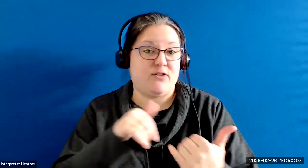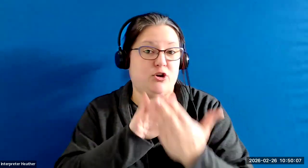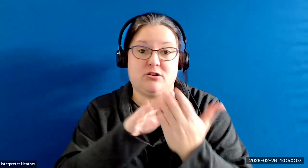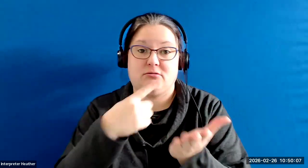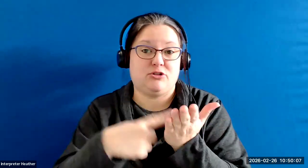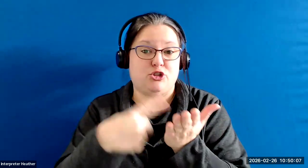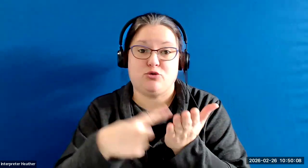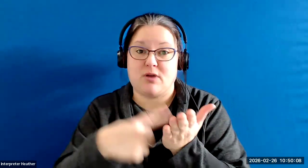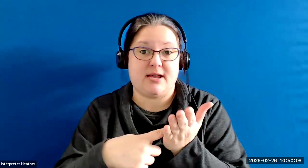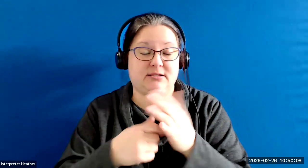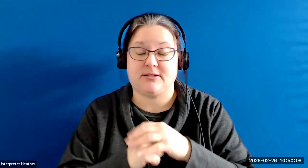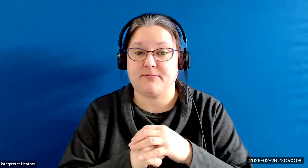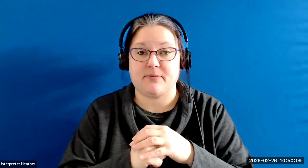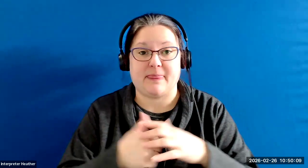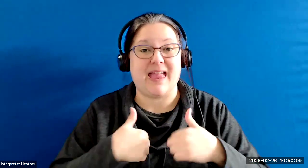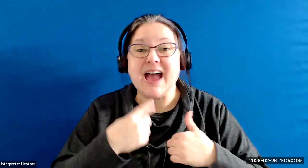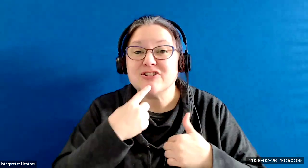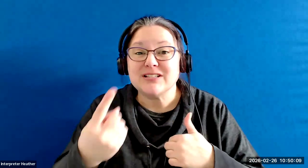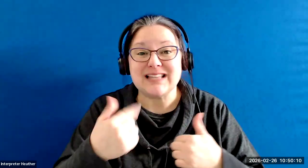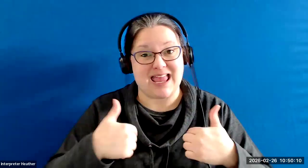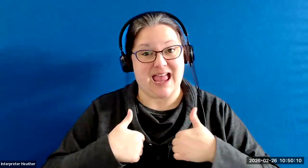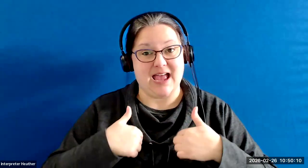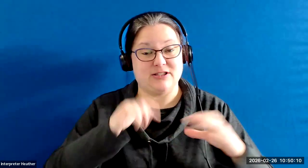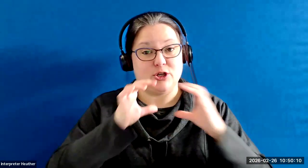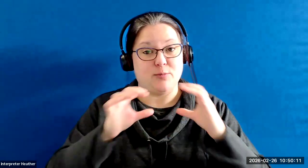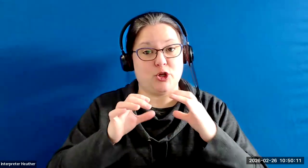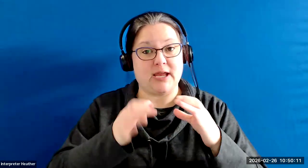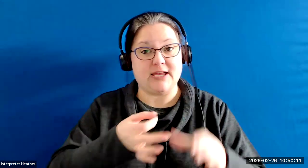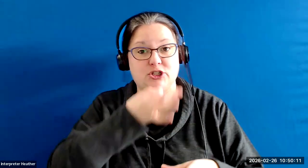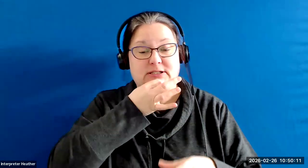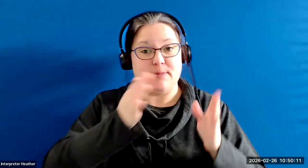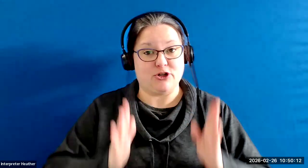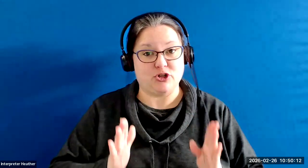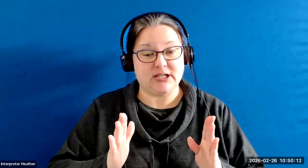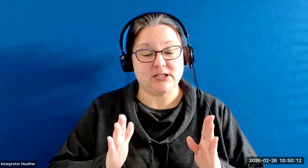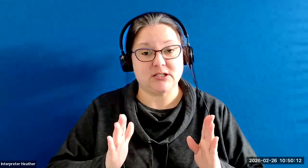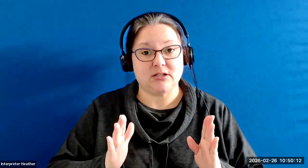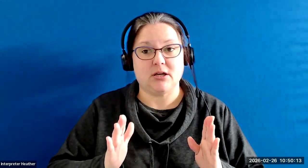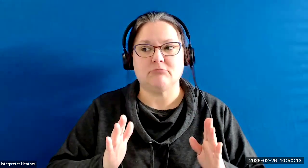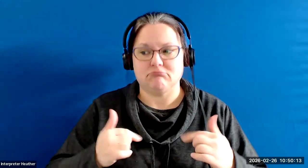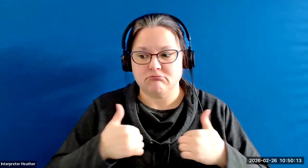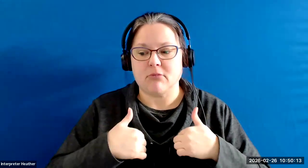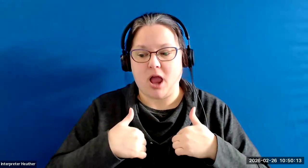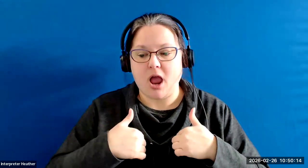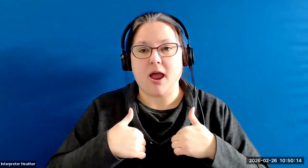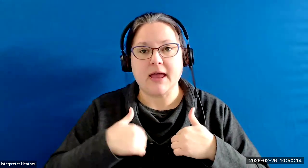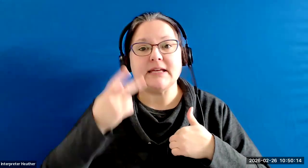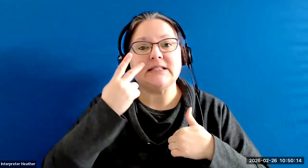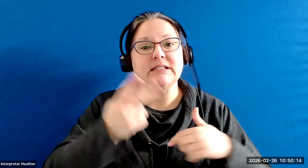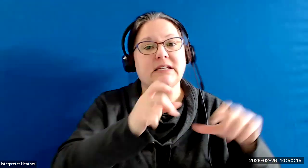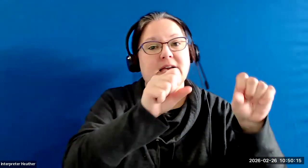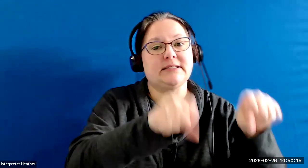I'll just wrap up saying, as a communication specialist, um, I I see